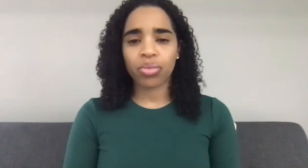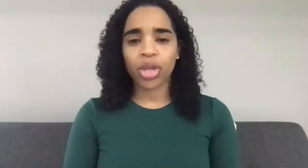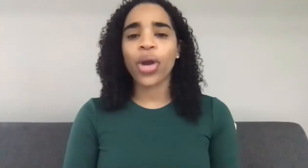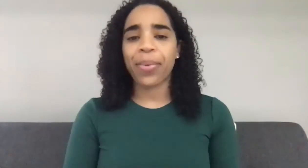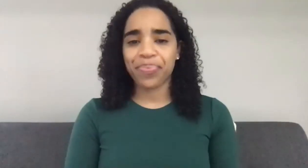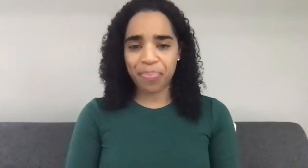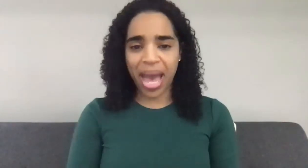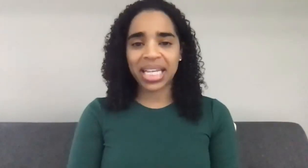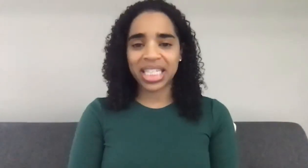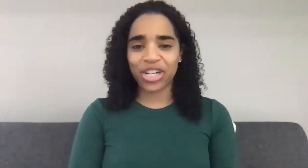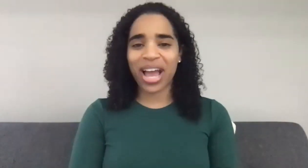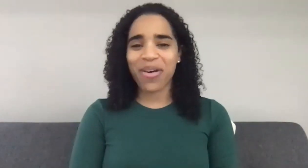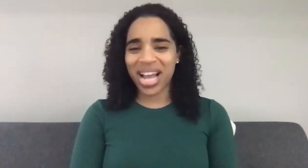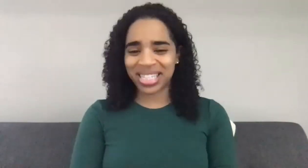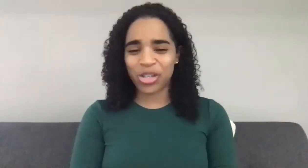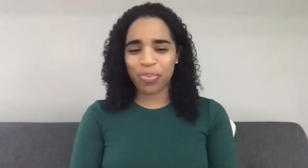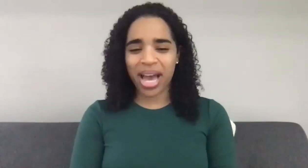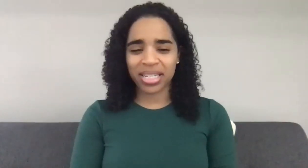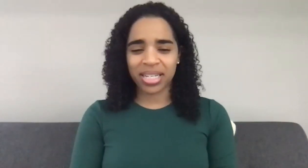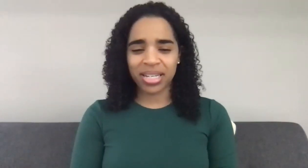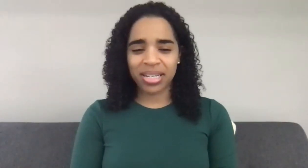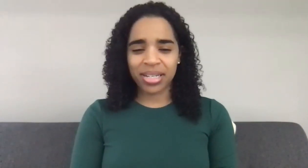Okay, Matt is here now. I see you, Matt.